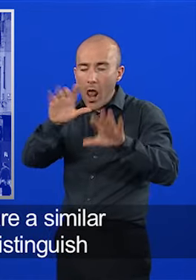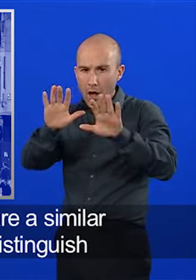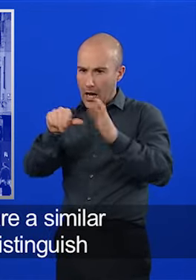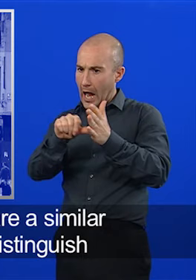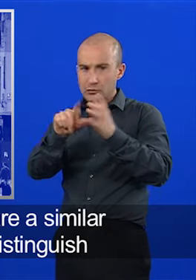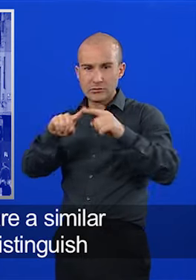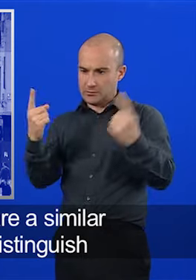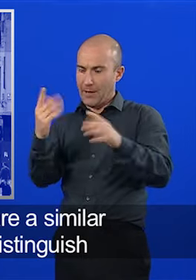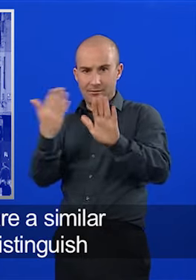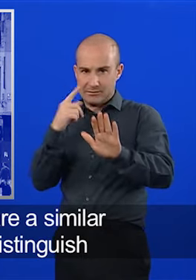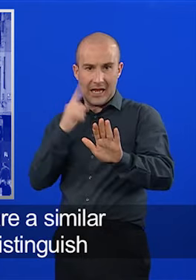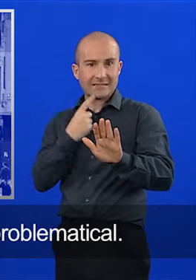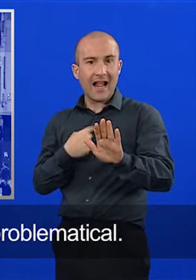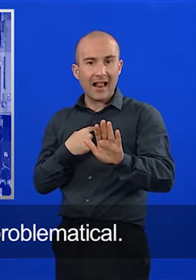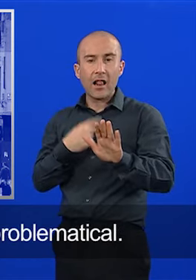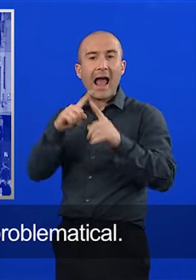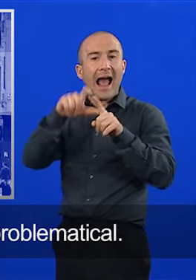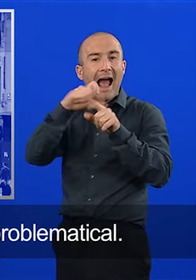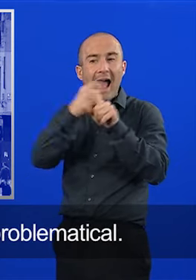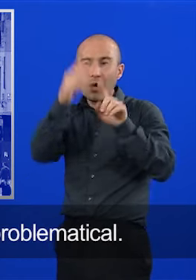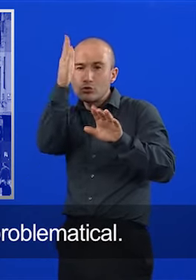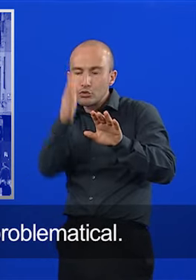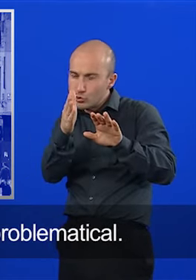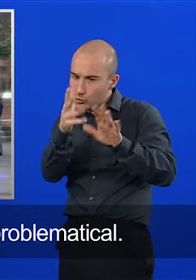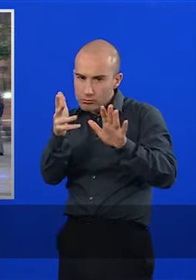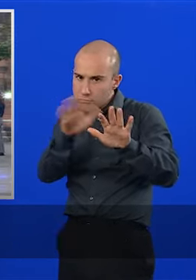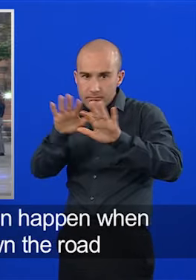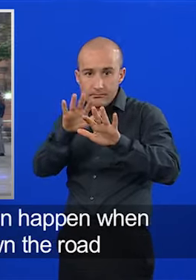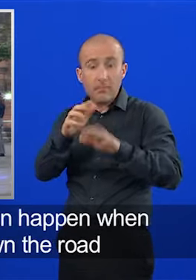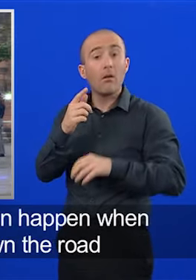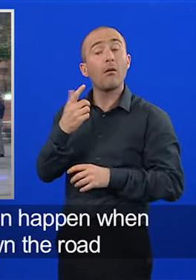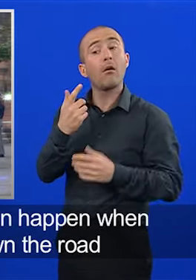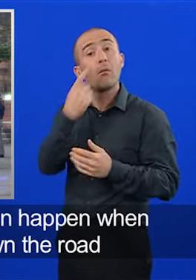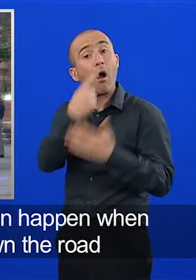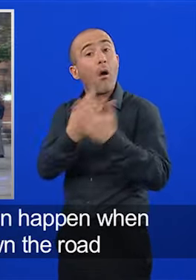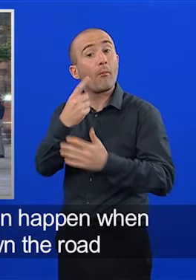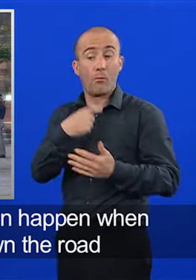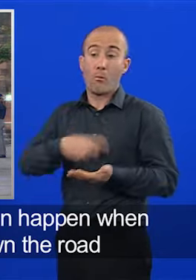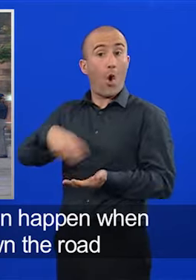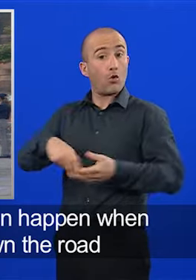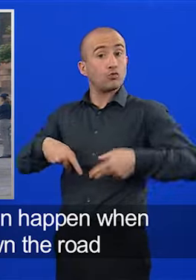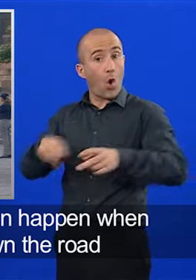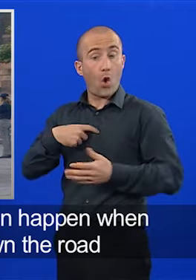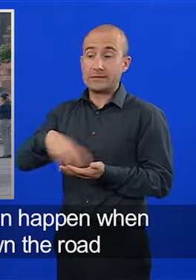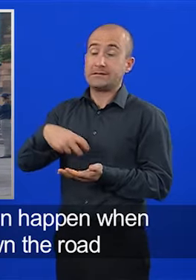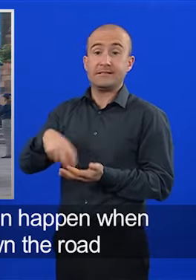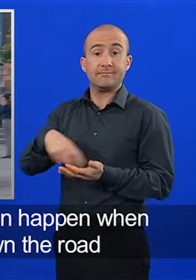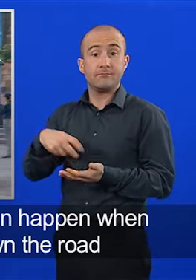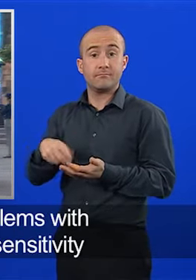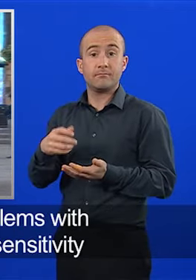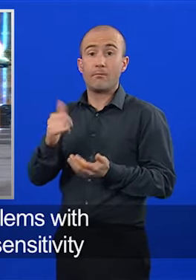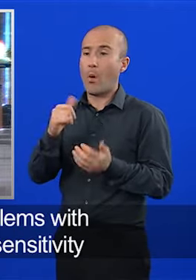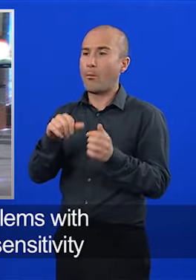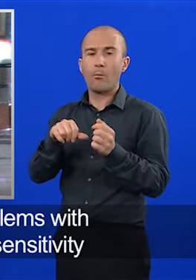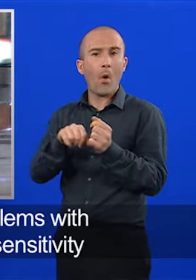colour difficult to distinguish. Edges are really problematical. One of the things that can happen when you're walking down a road